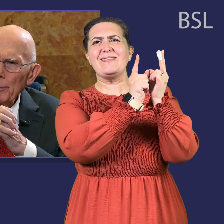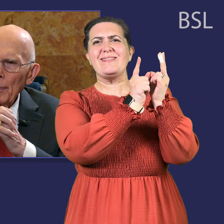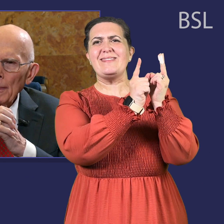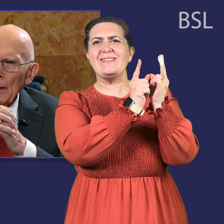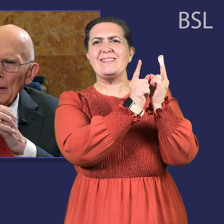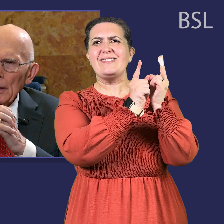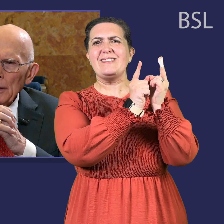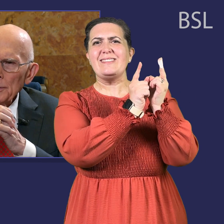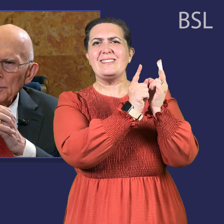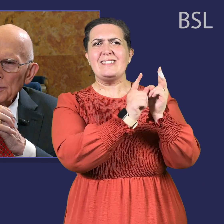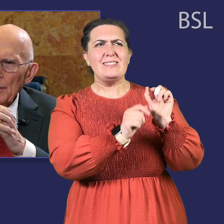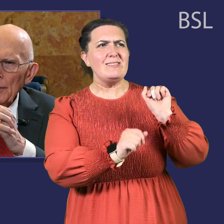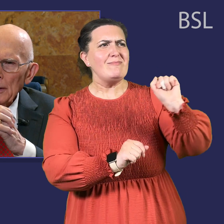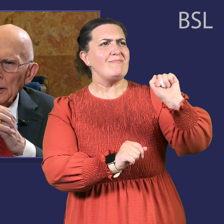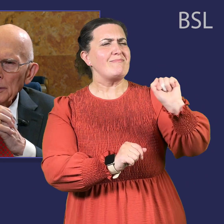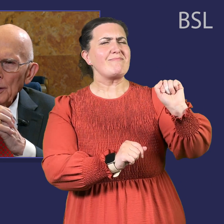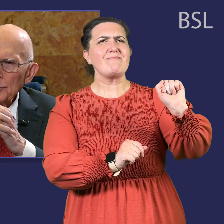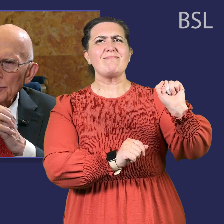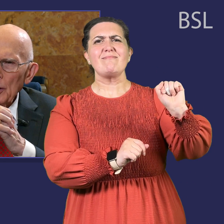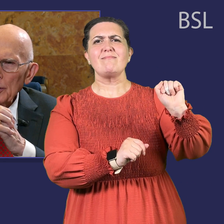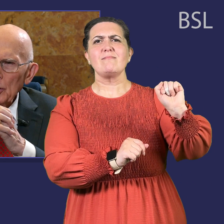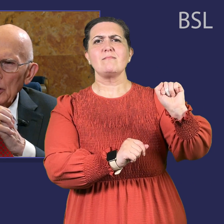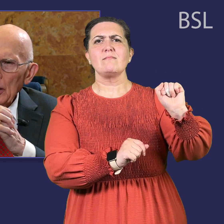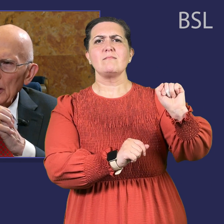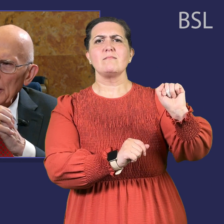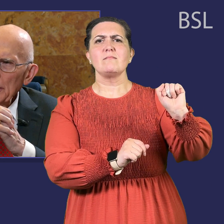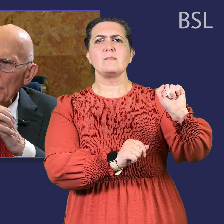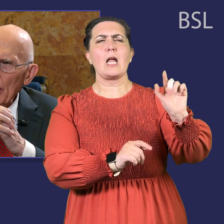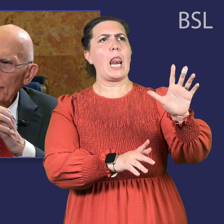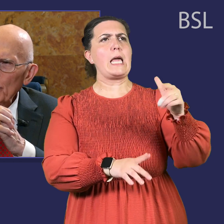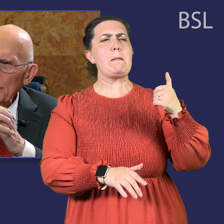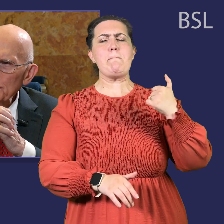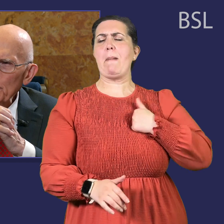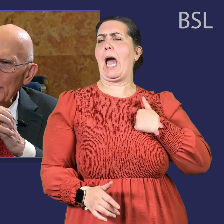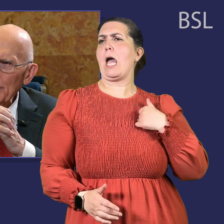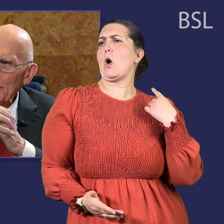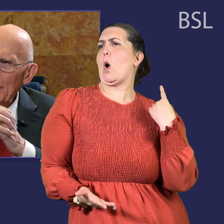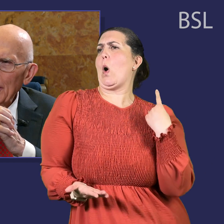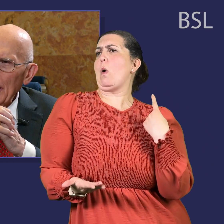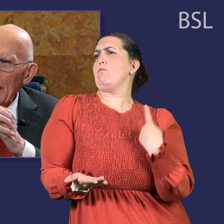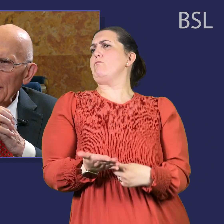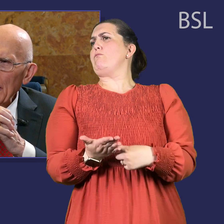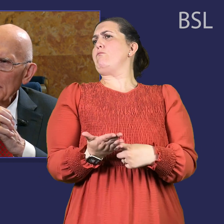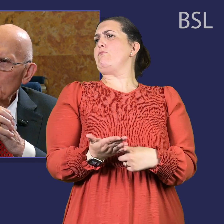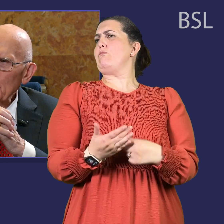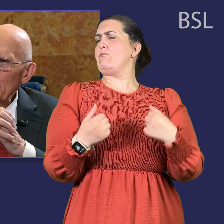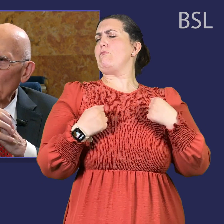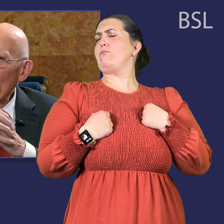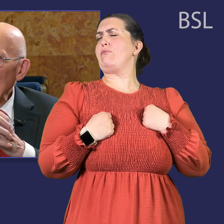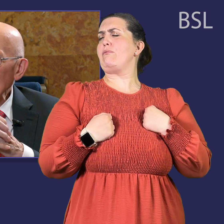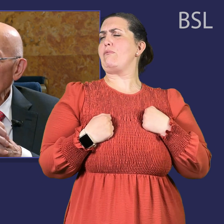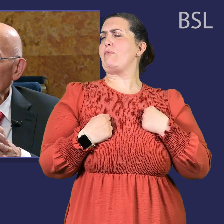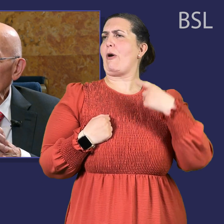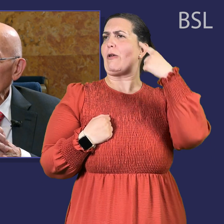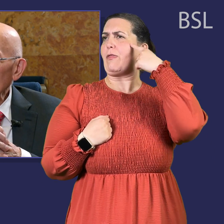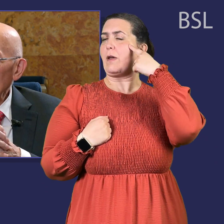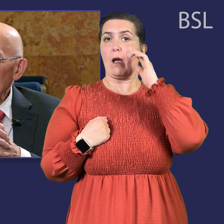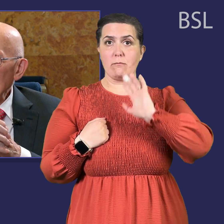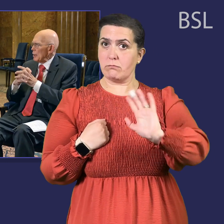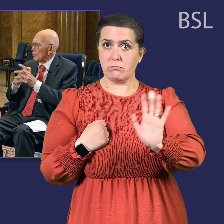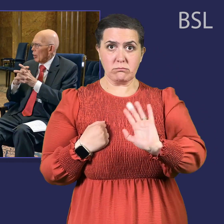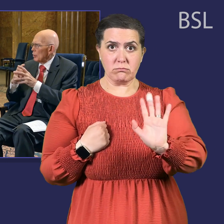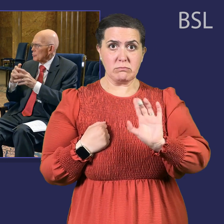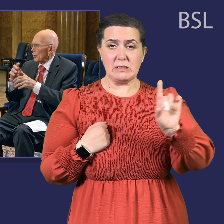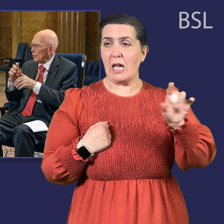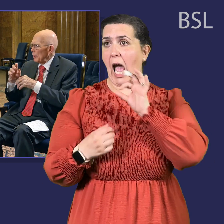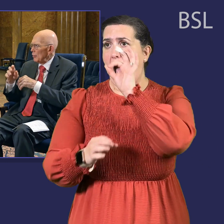him is that he does not lead off with his opinion and ask people what they think of it.